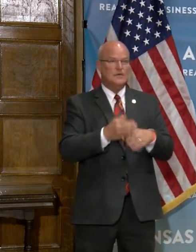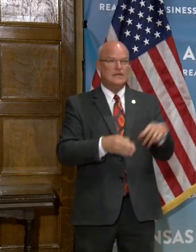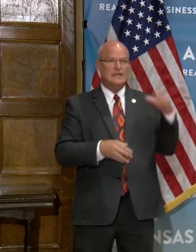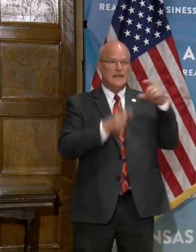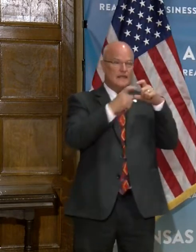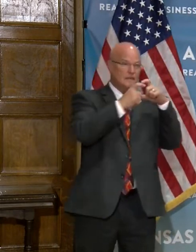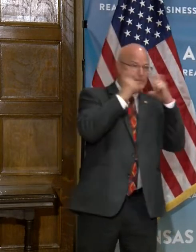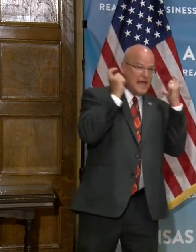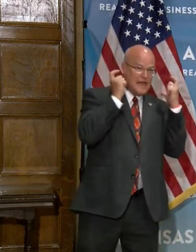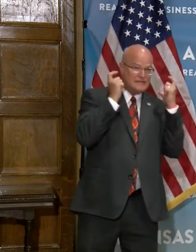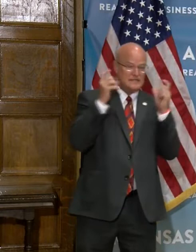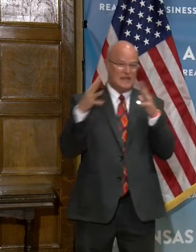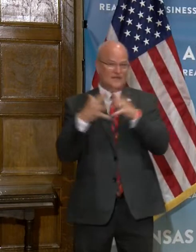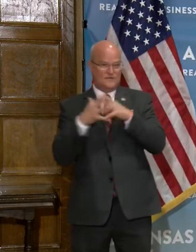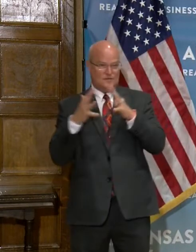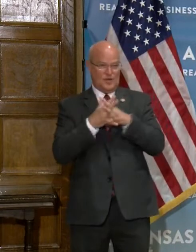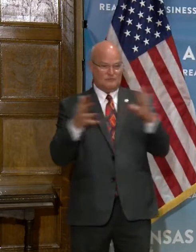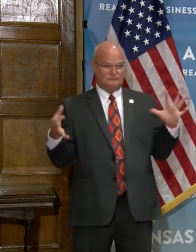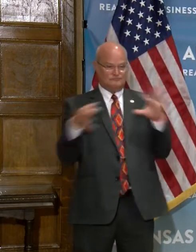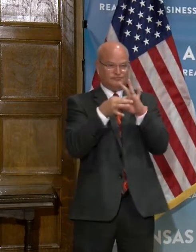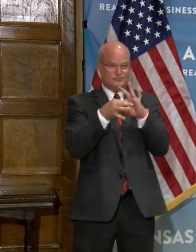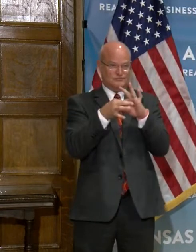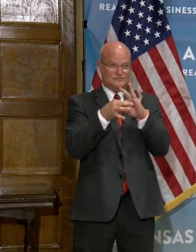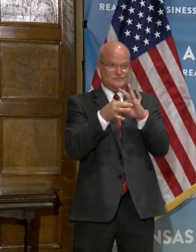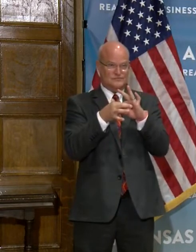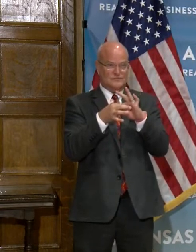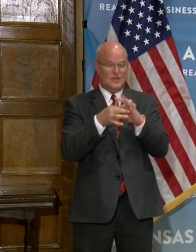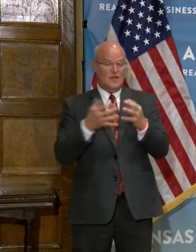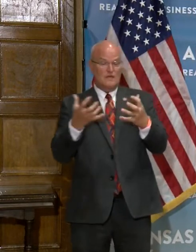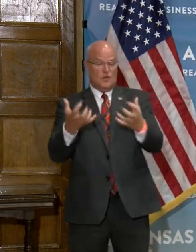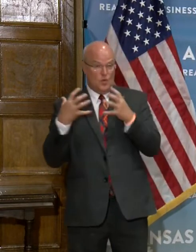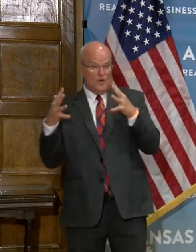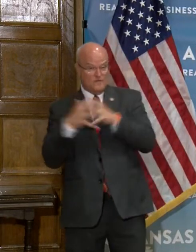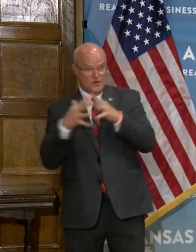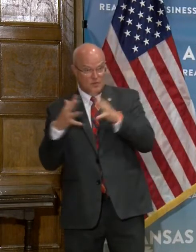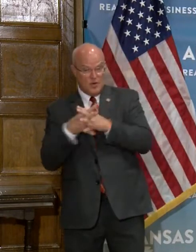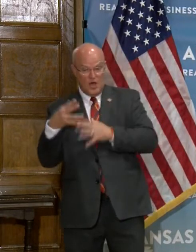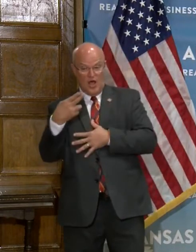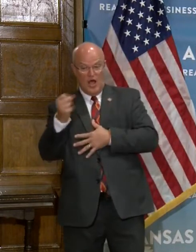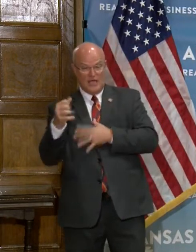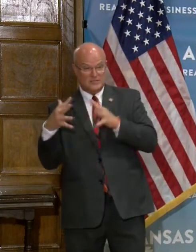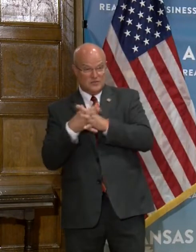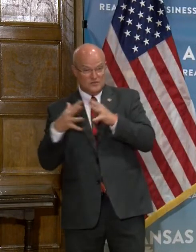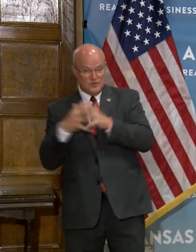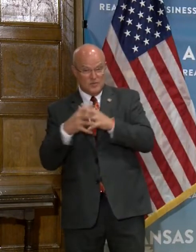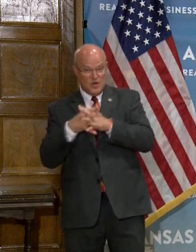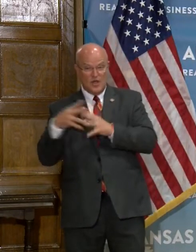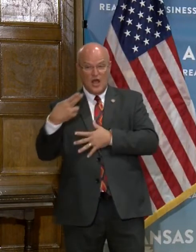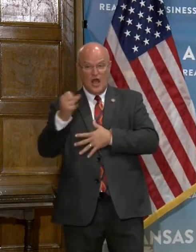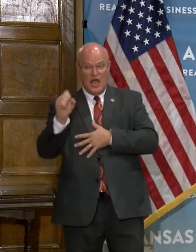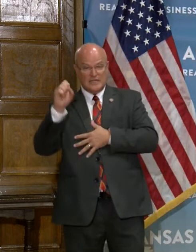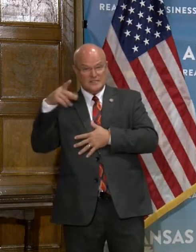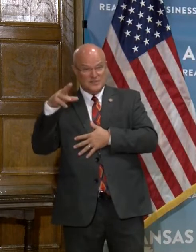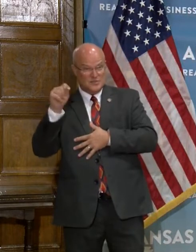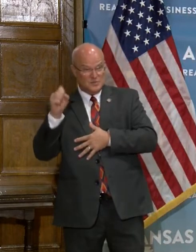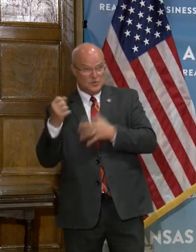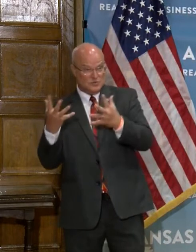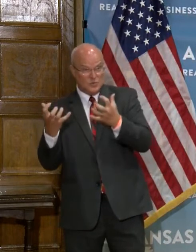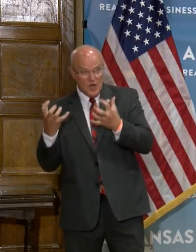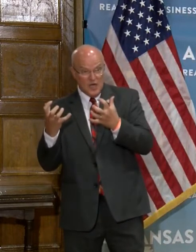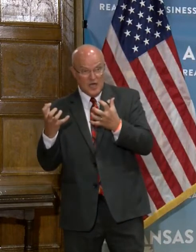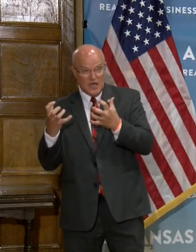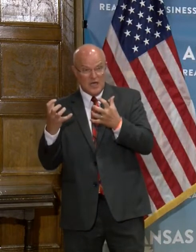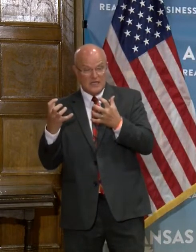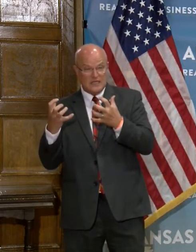this mask and this football. If we want football, high school sports this year,